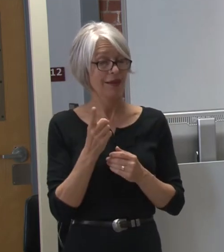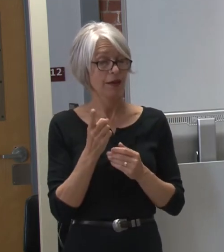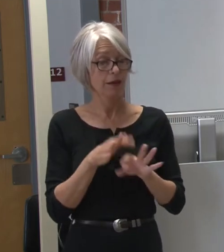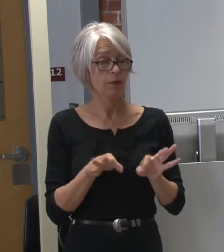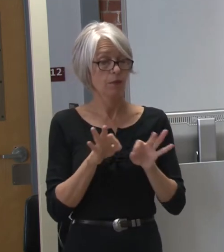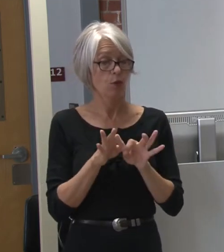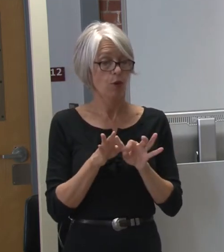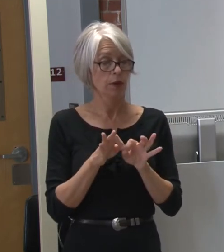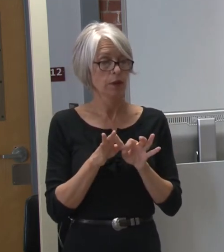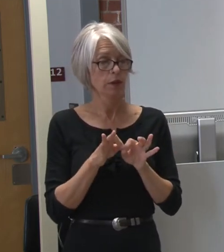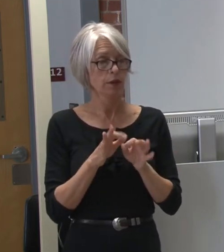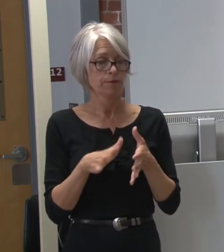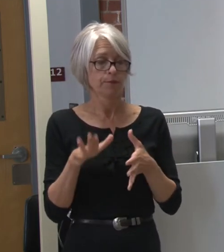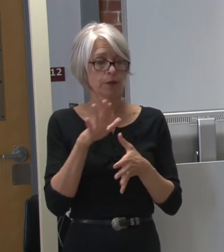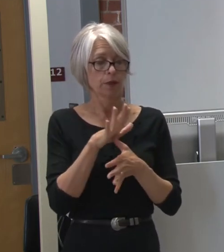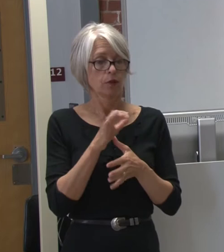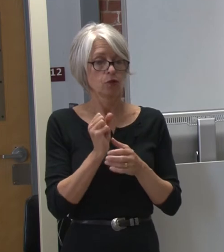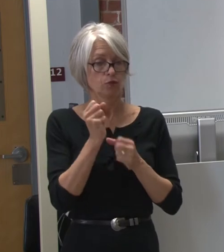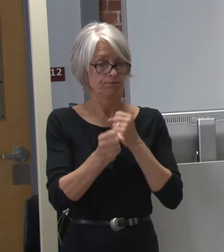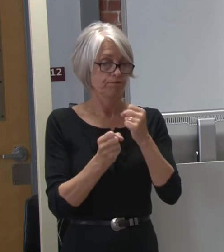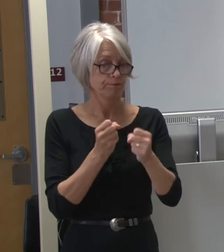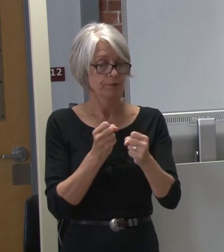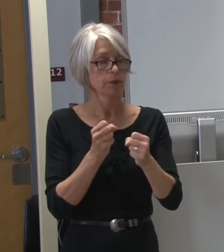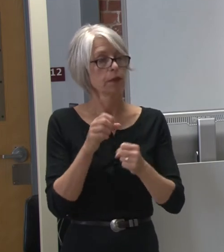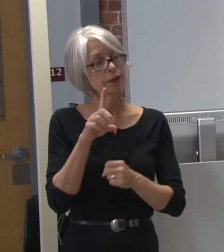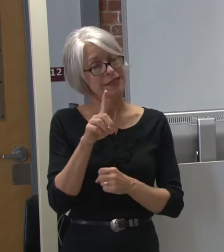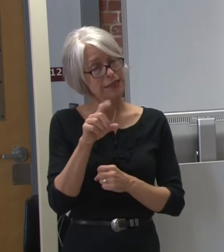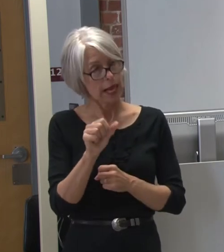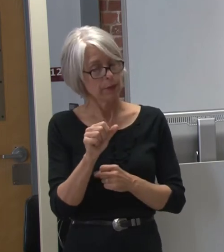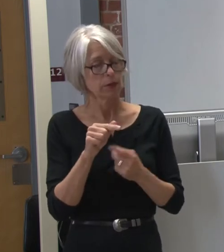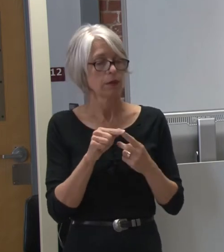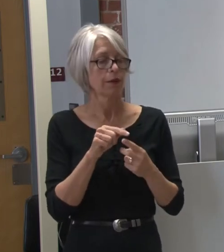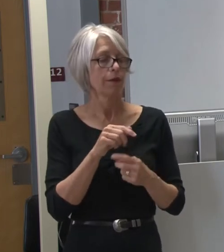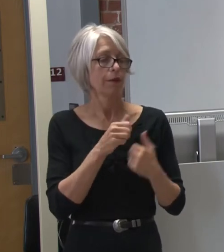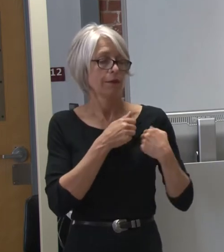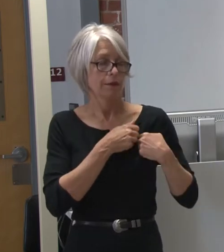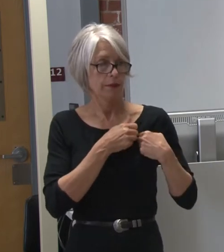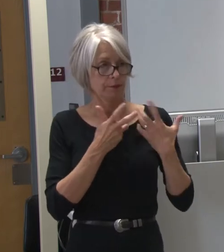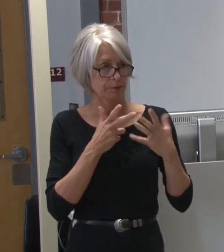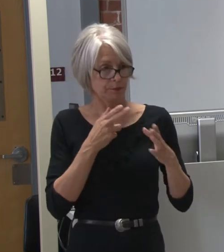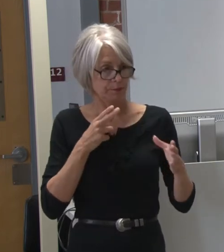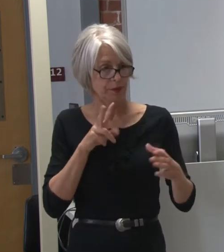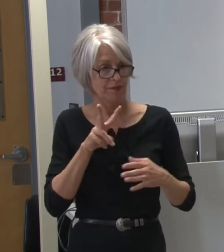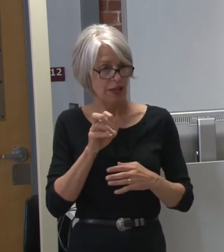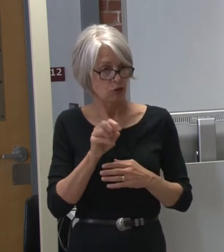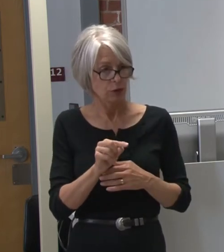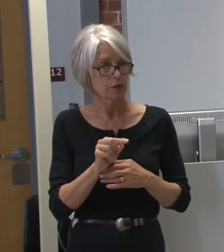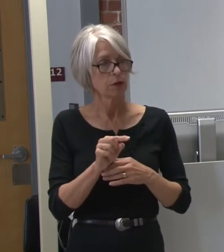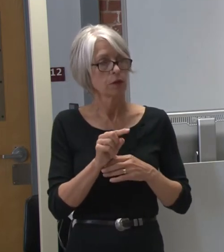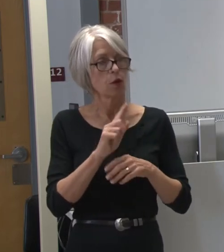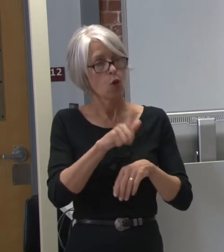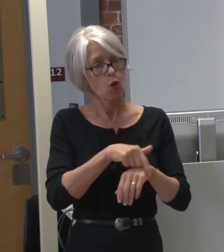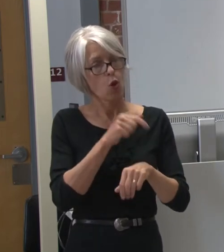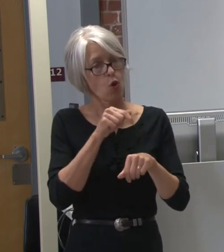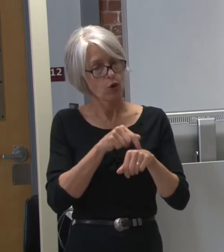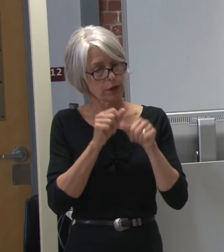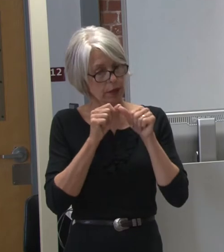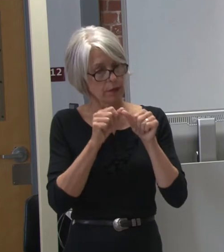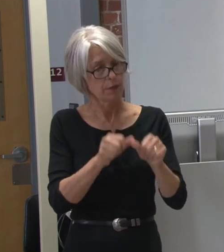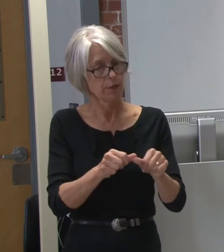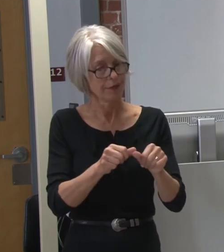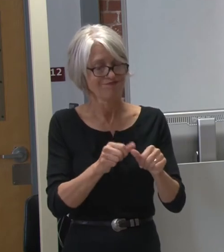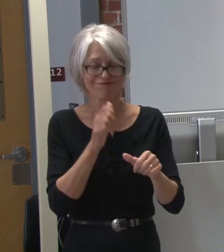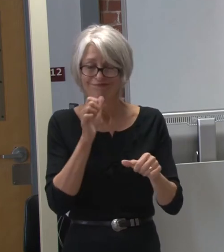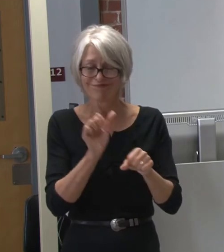specially targeted populations like individuals with disabilities, veterans, the long-term unemployed, is engaging the employers in